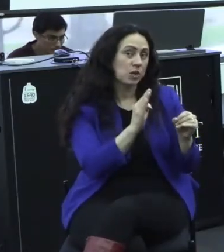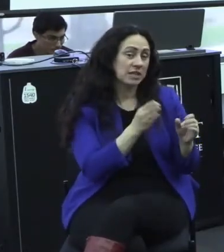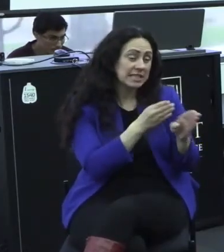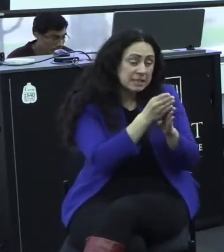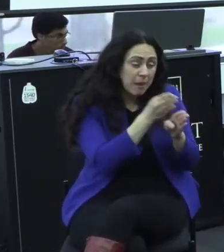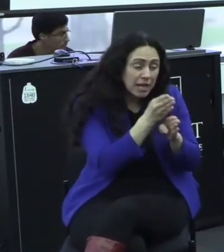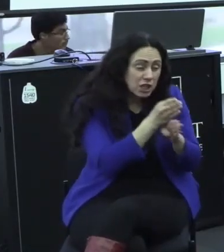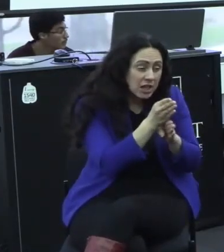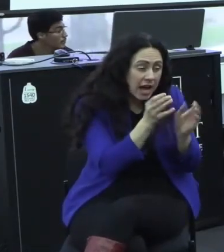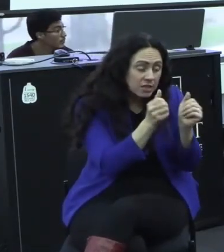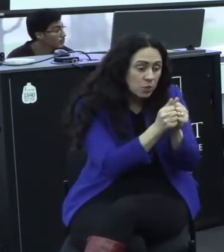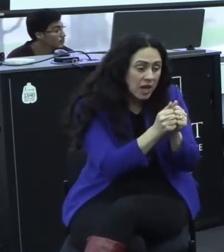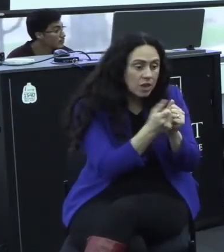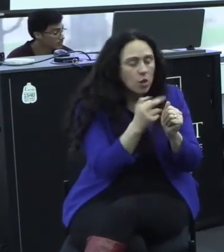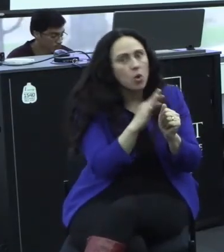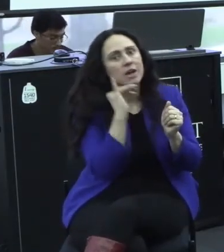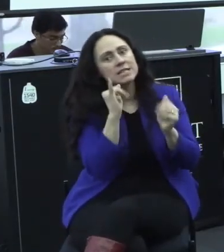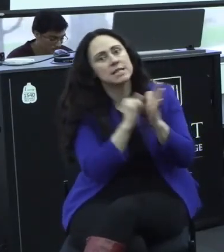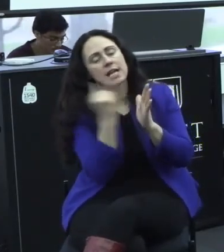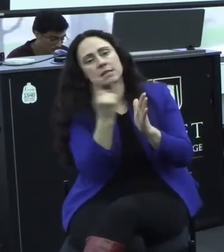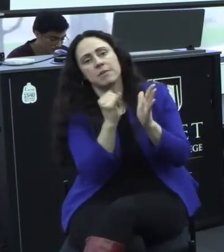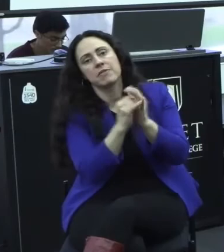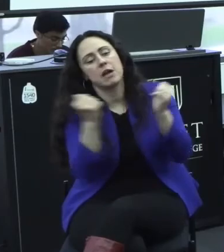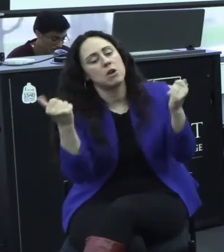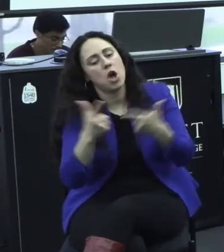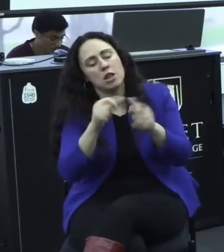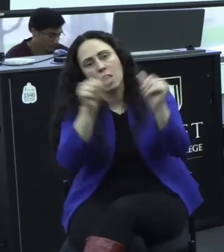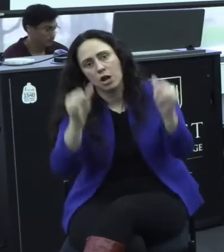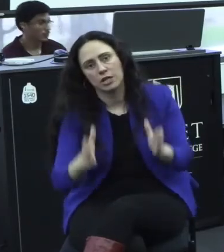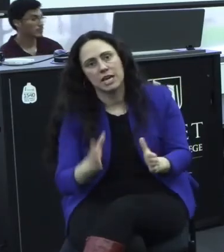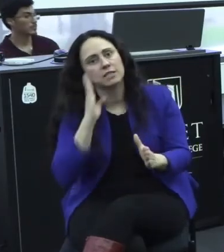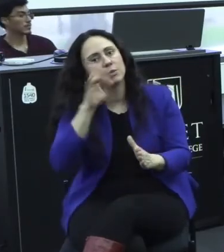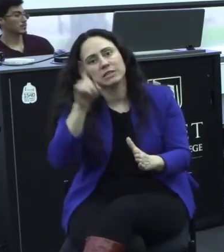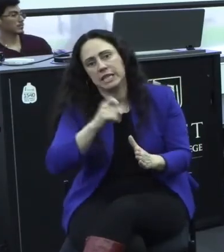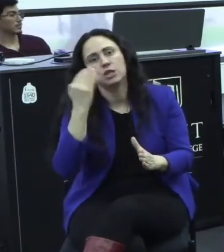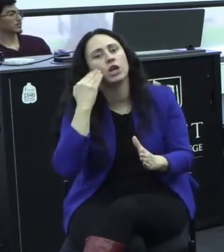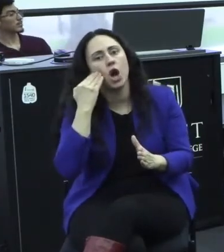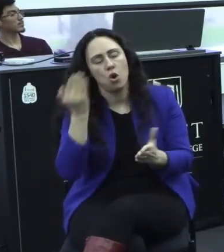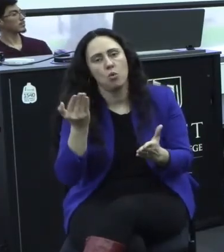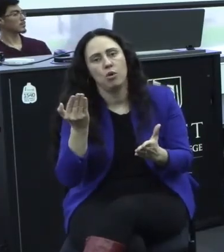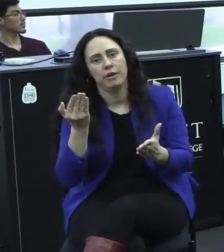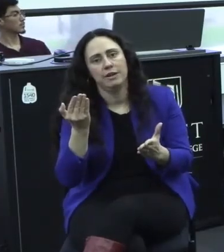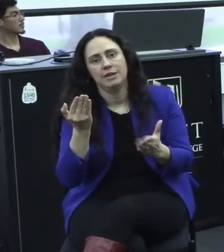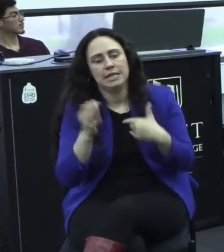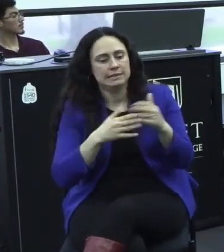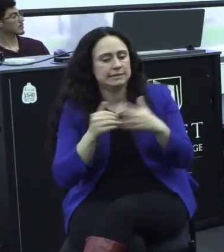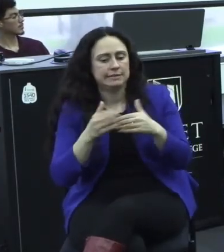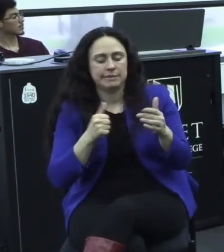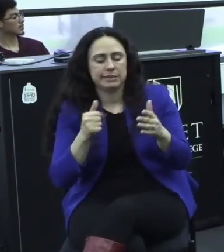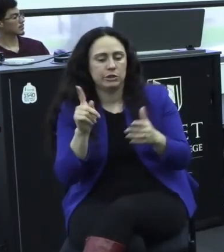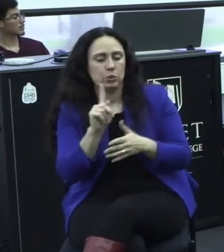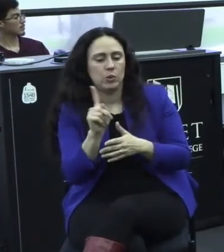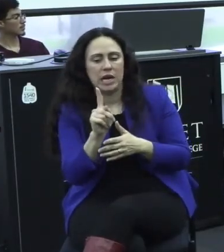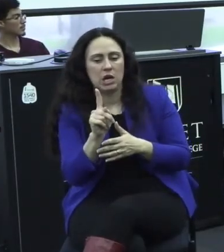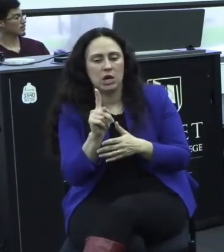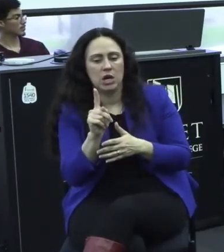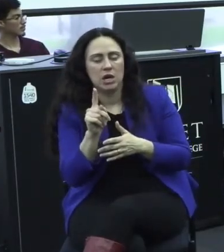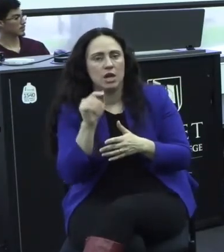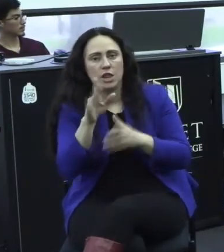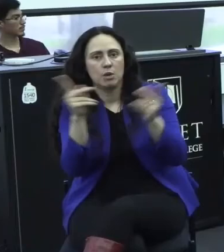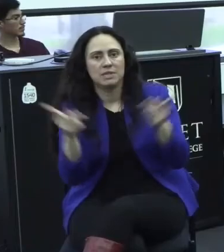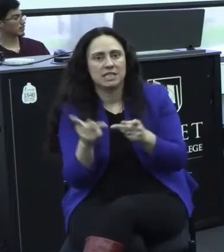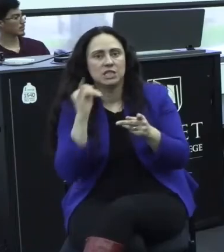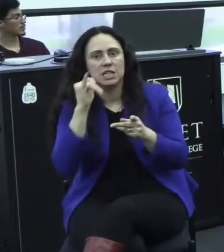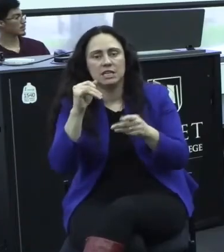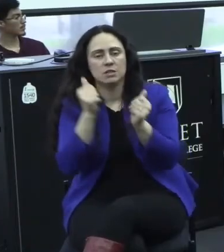in? Or is this something that all students will need to know, you know, regardless of where their position is within a